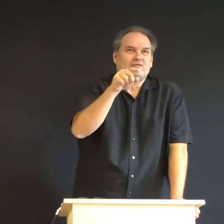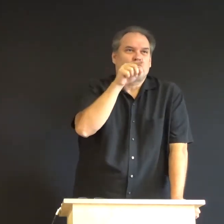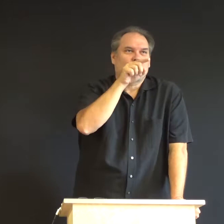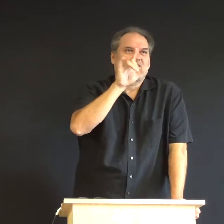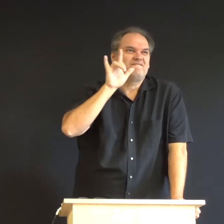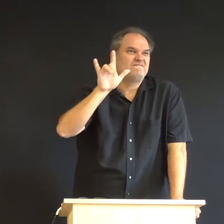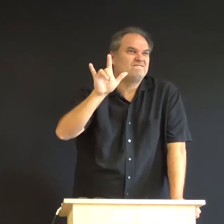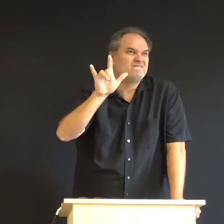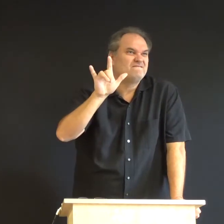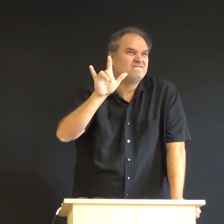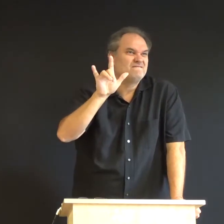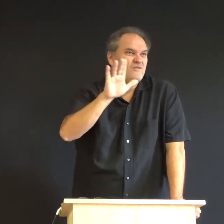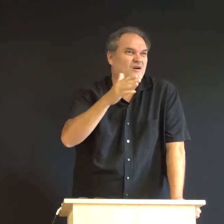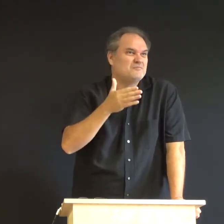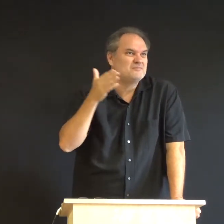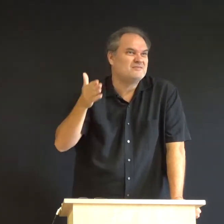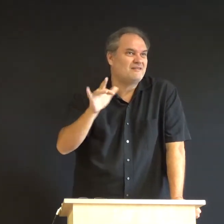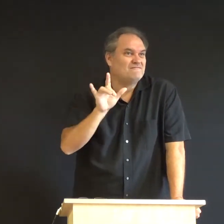It's feelings. God